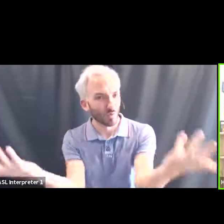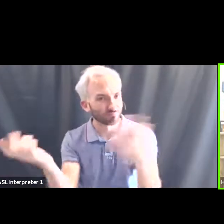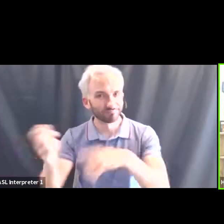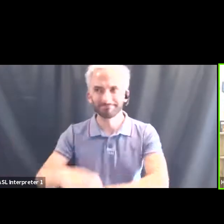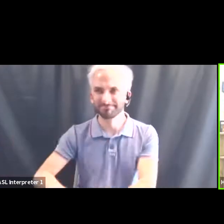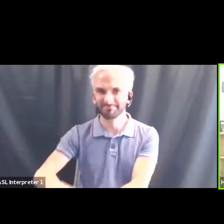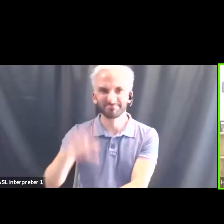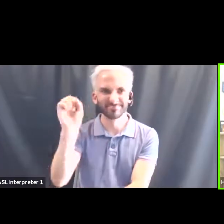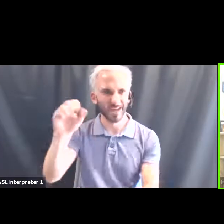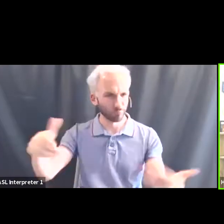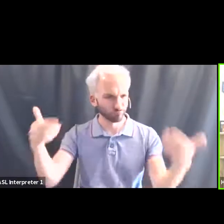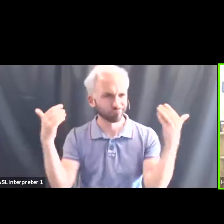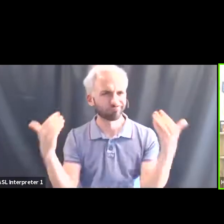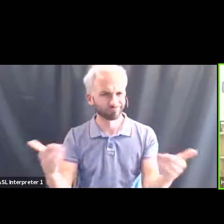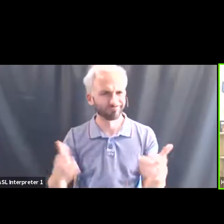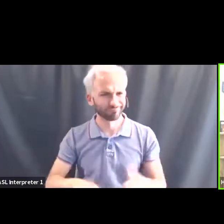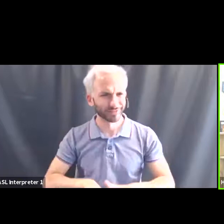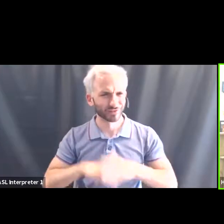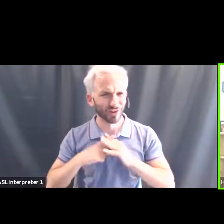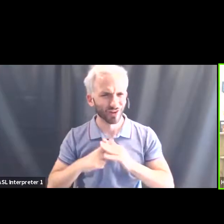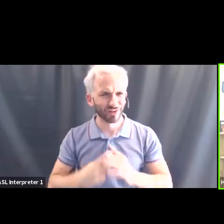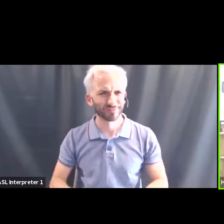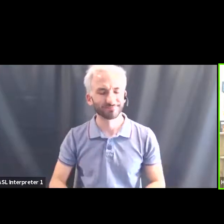Let's get right into it.